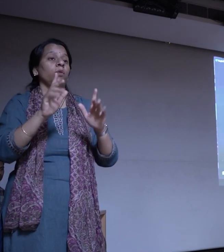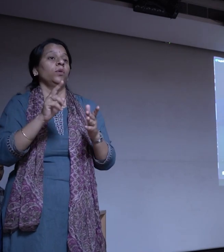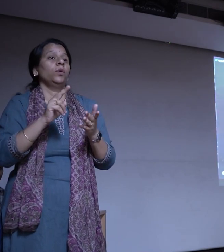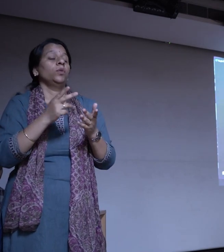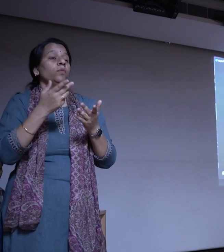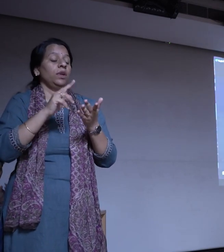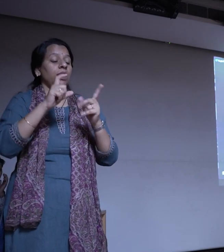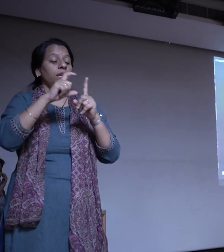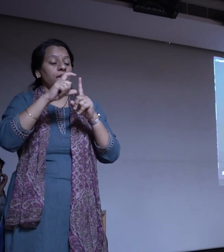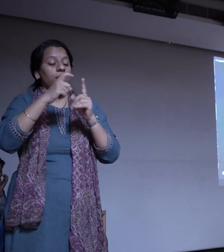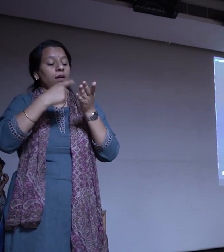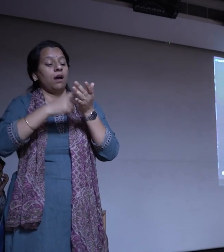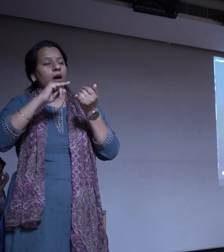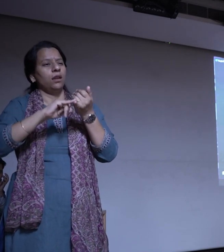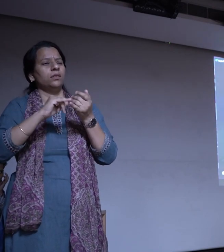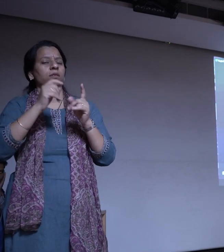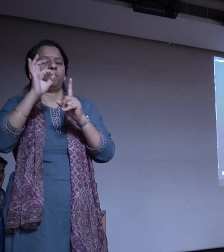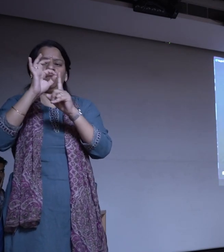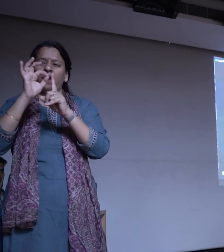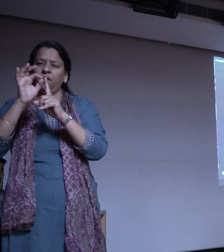resal ddrc